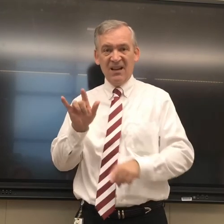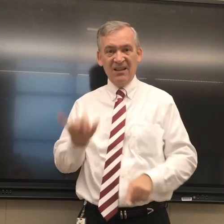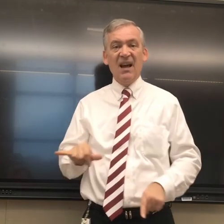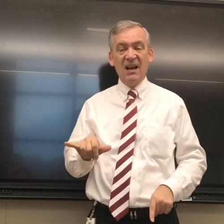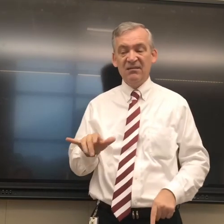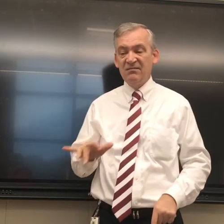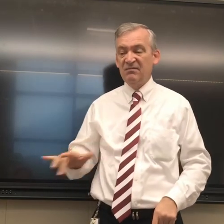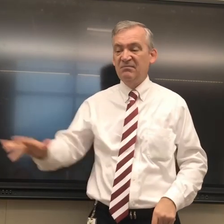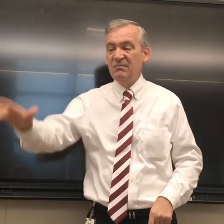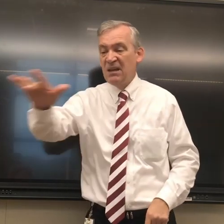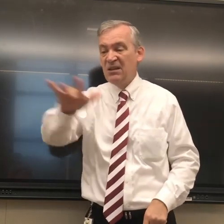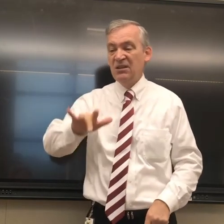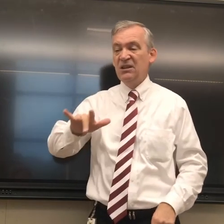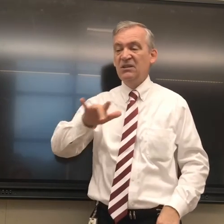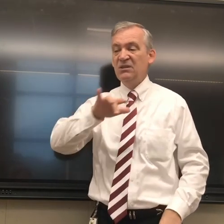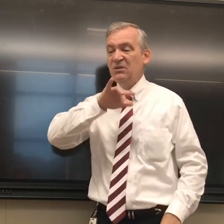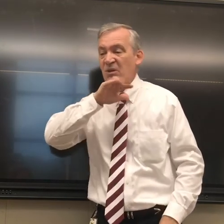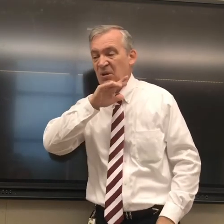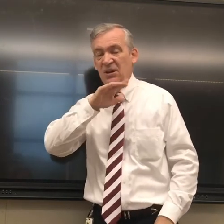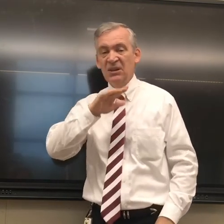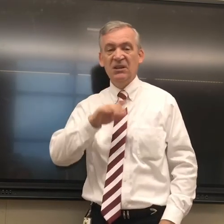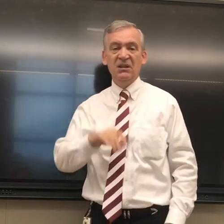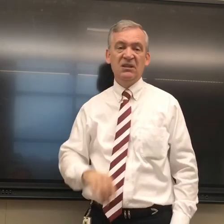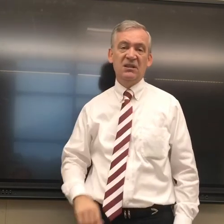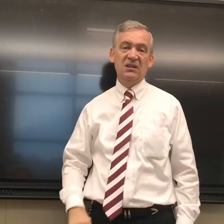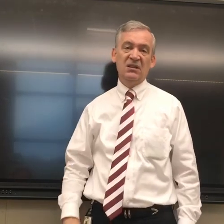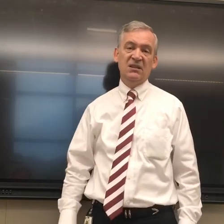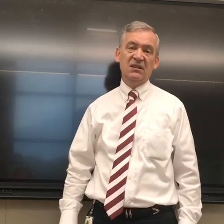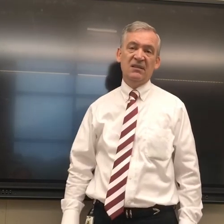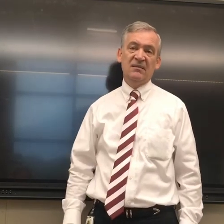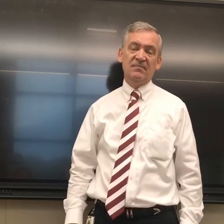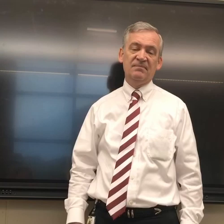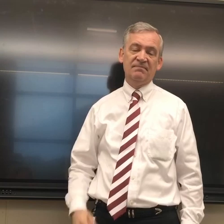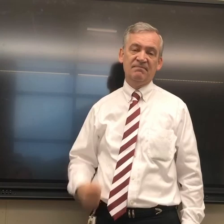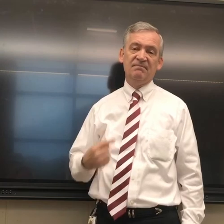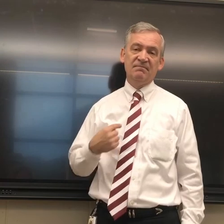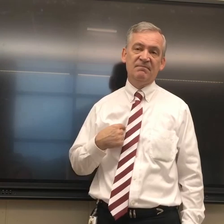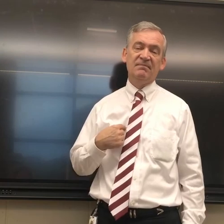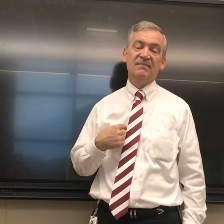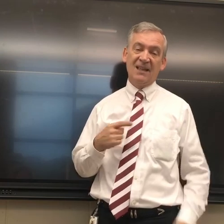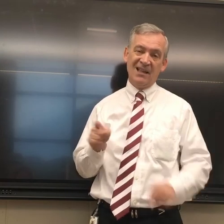And I too have planted marigolds.